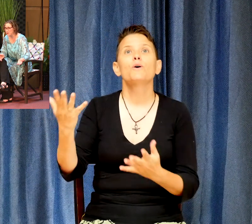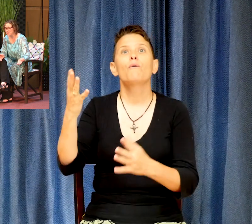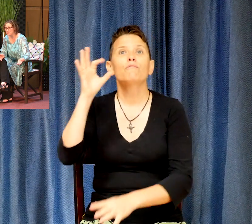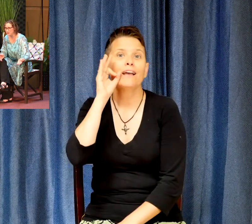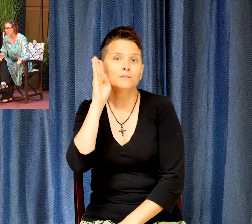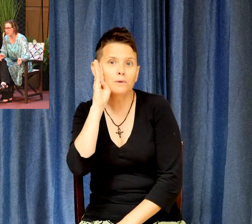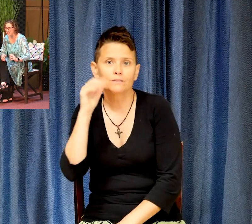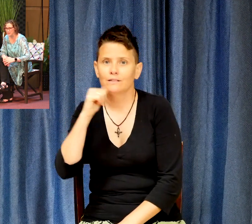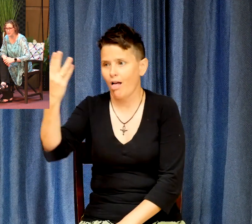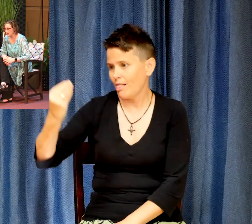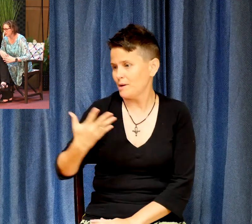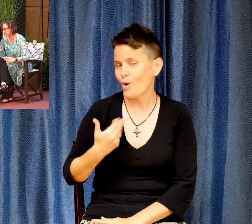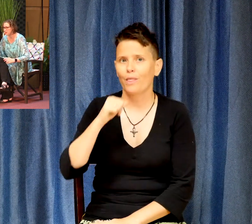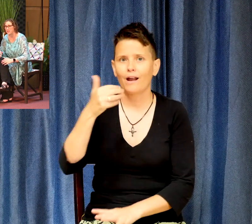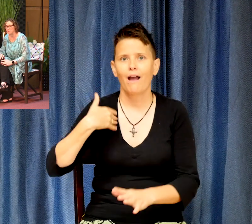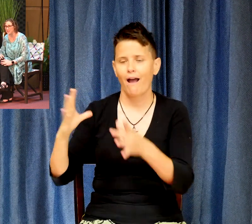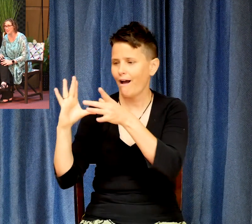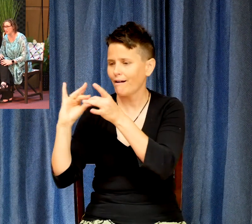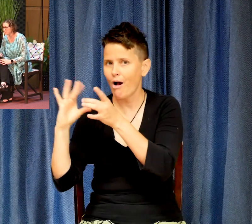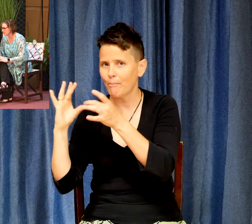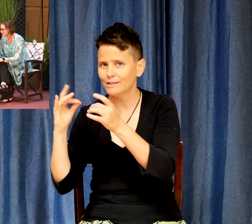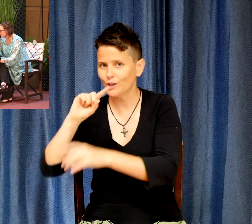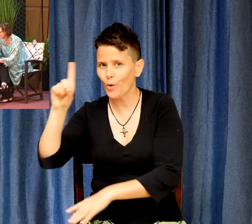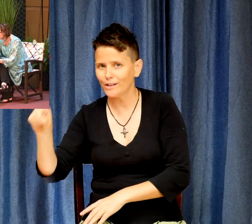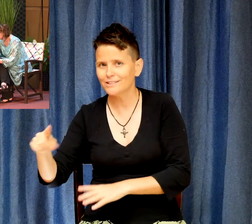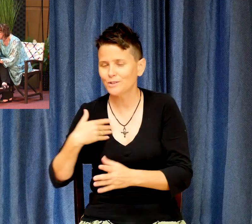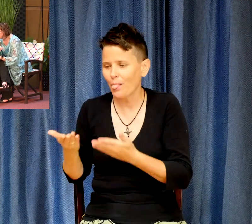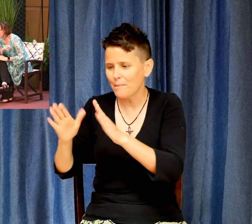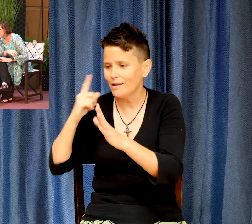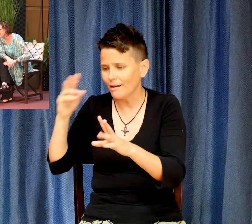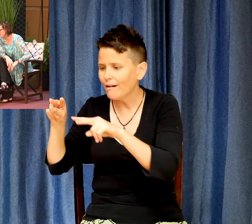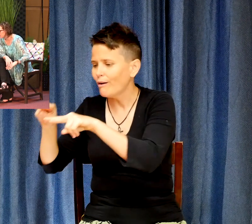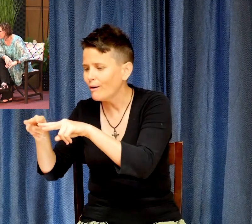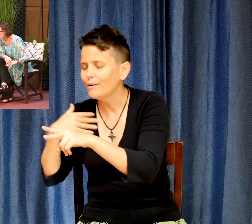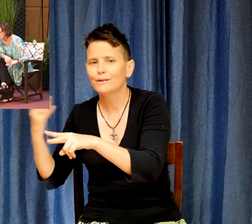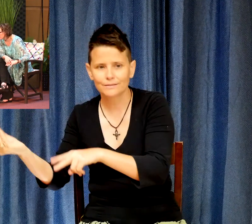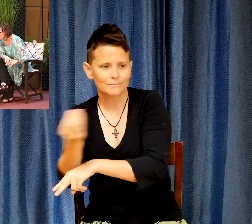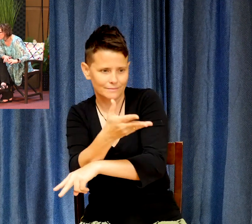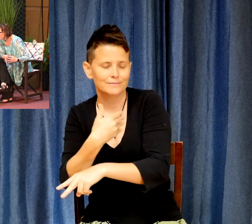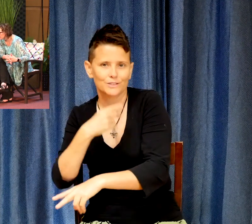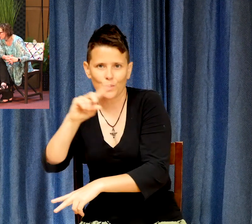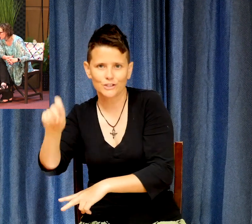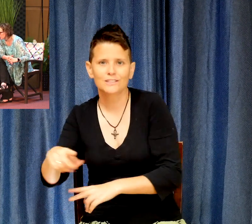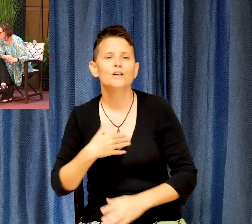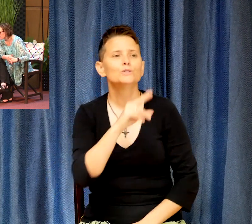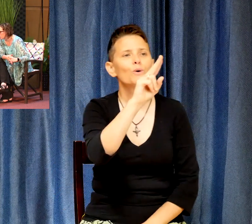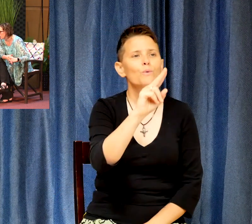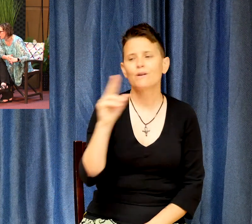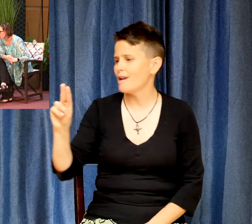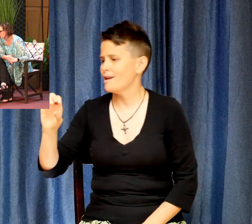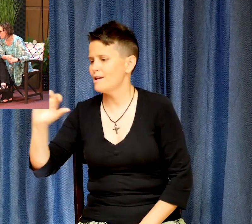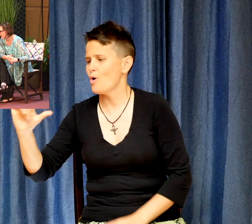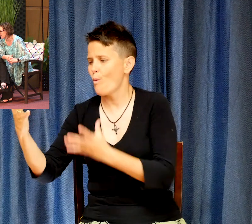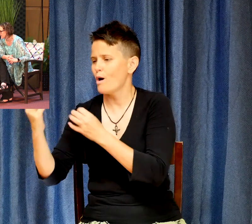had comments with questions. So let me get back to y'all's questions here. So Neil wants you to tell us a little bit more about